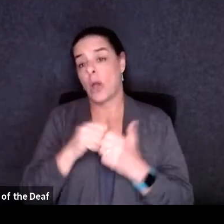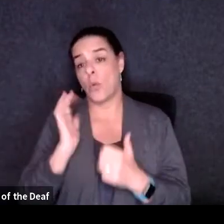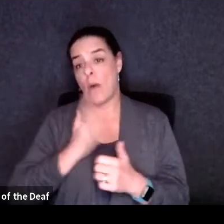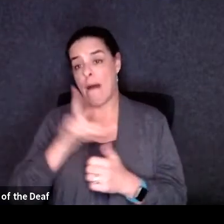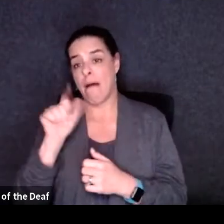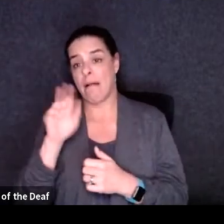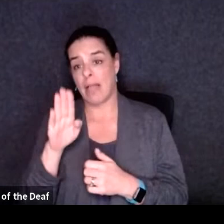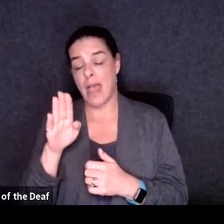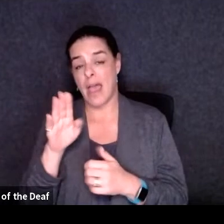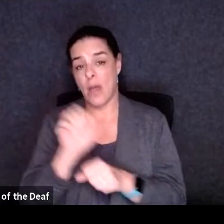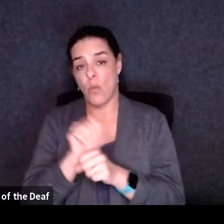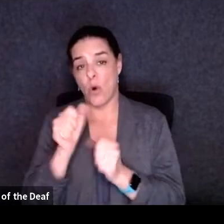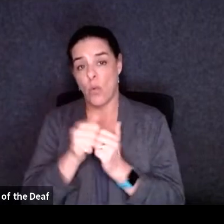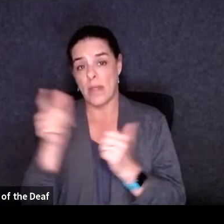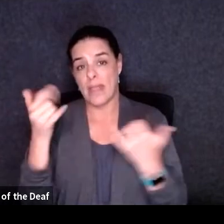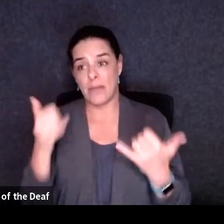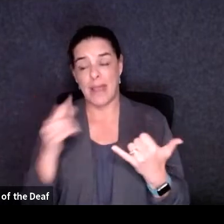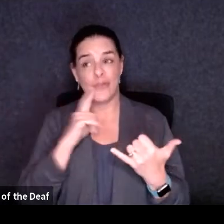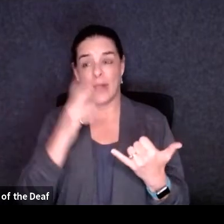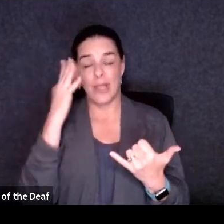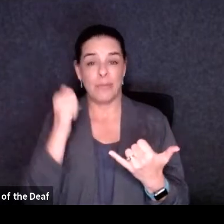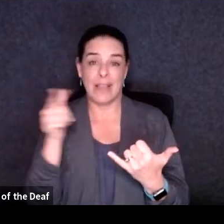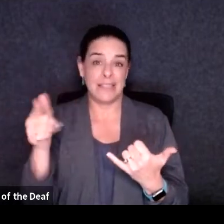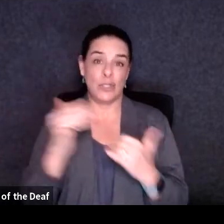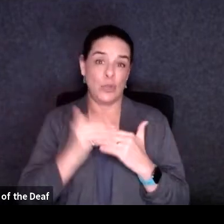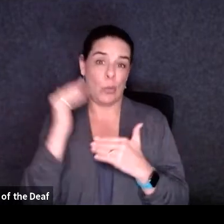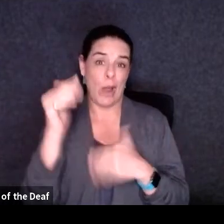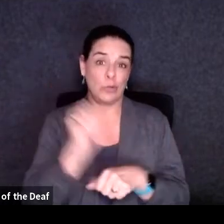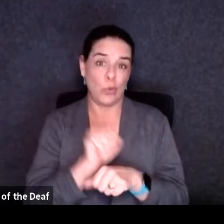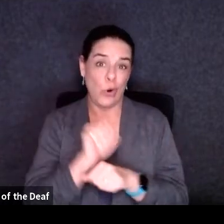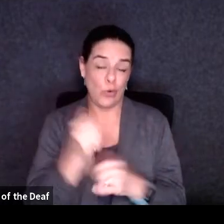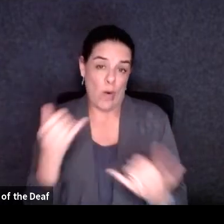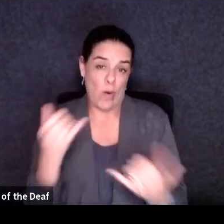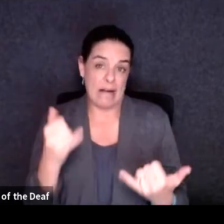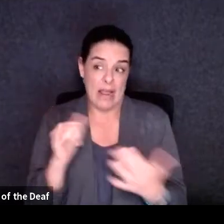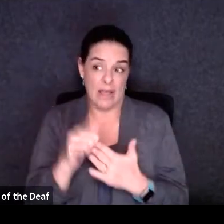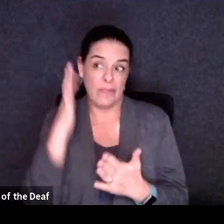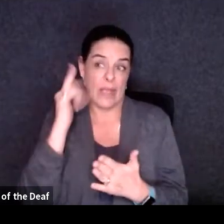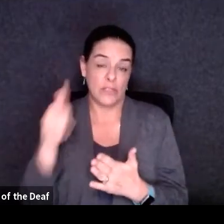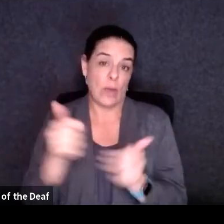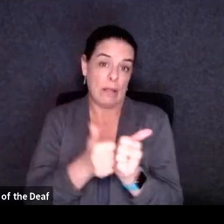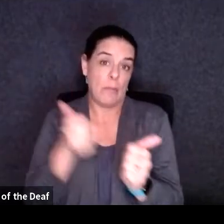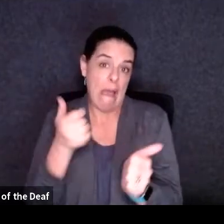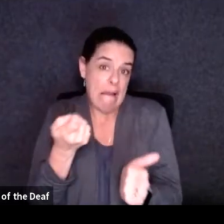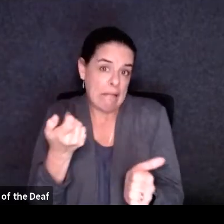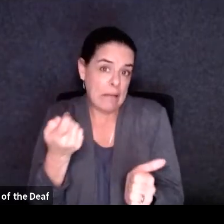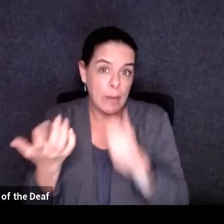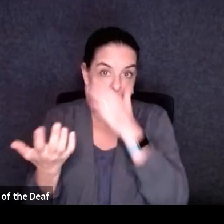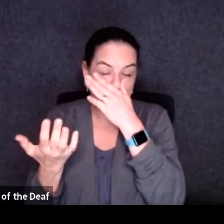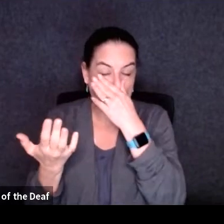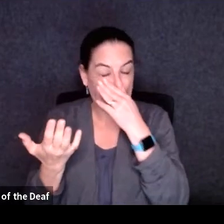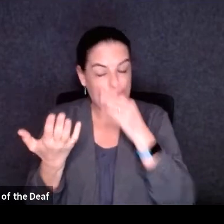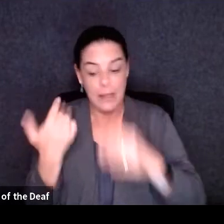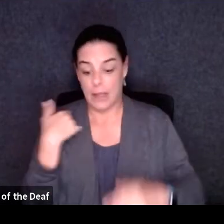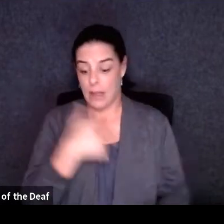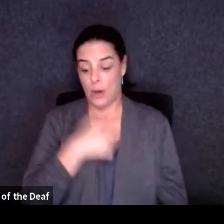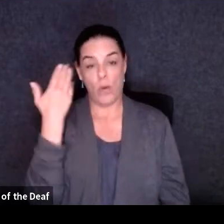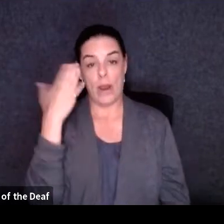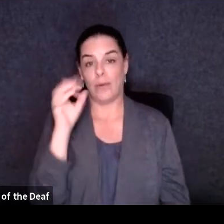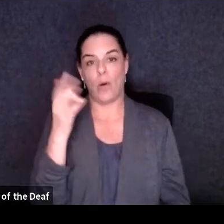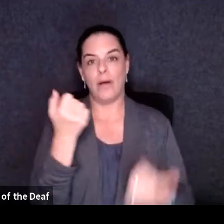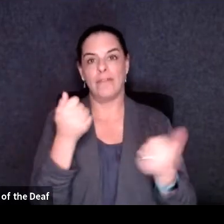with right now, and it's really a sheer volume issue for them at the lab for their throughput. So it's not, we're not aware of